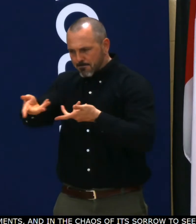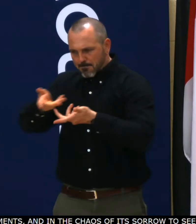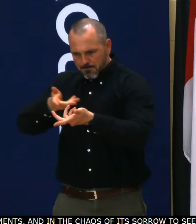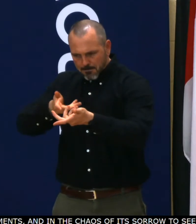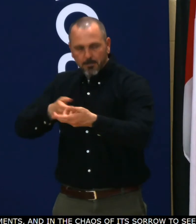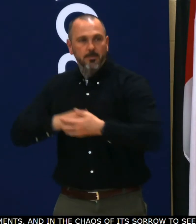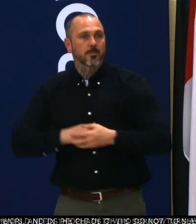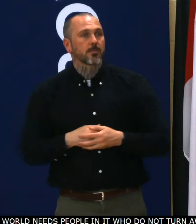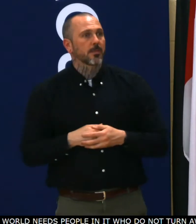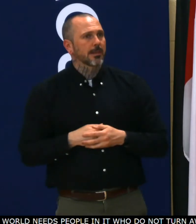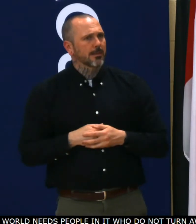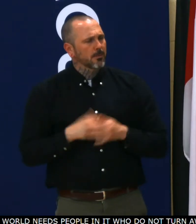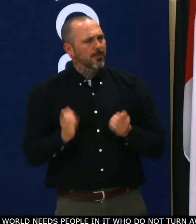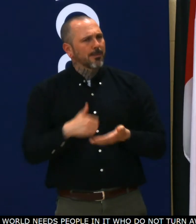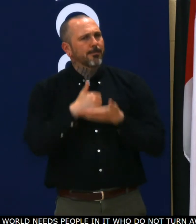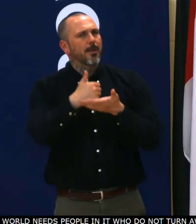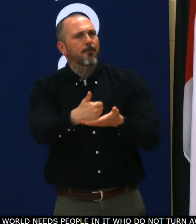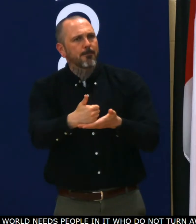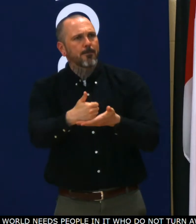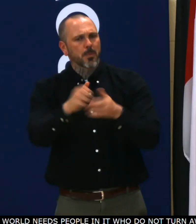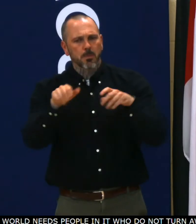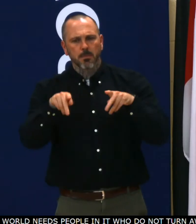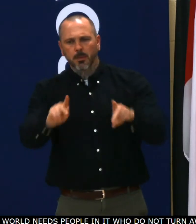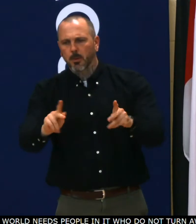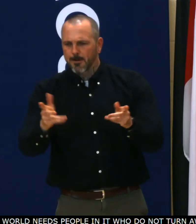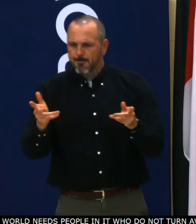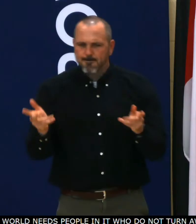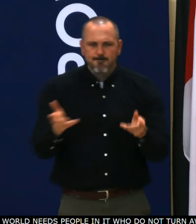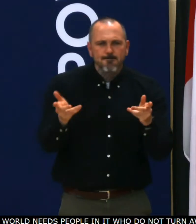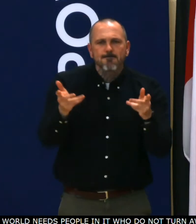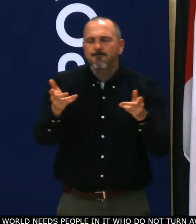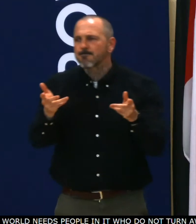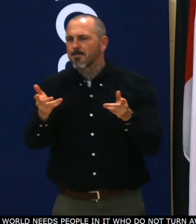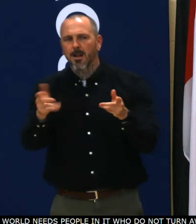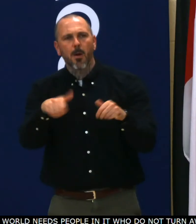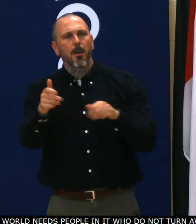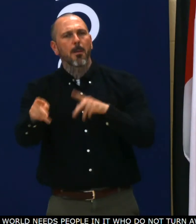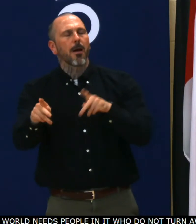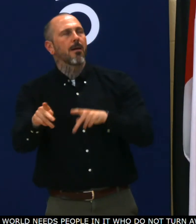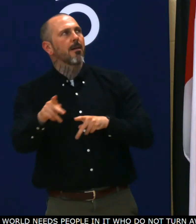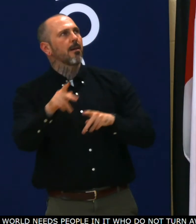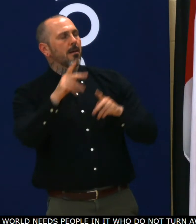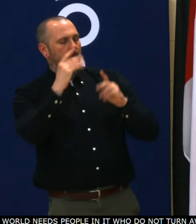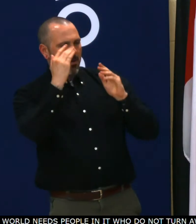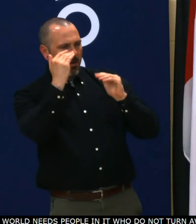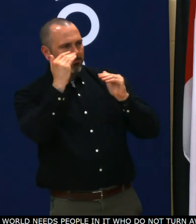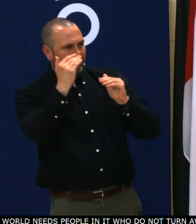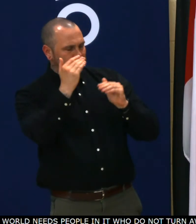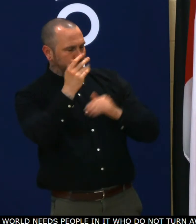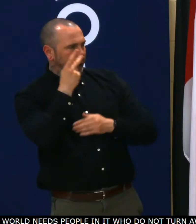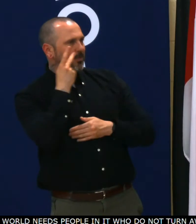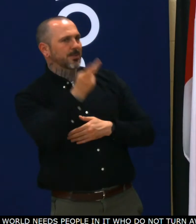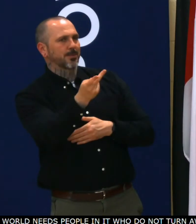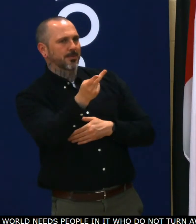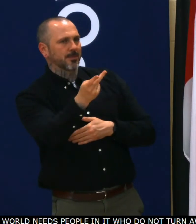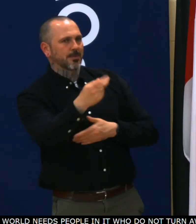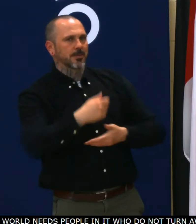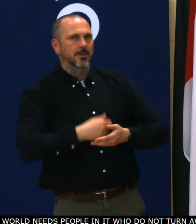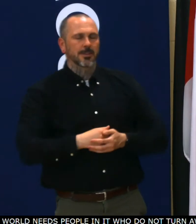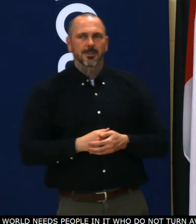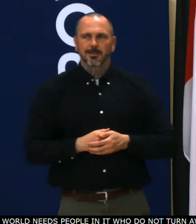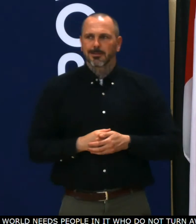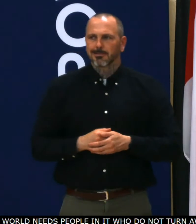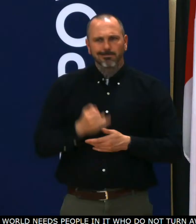for others to find hope. That sliver of sunlight when the dark clouds